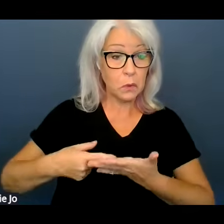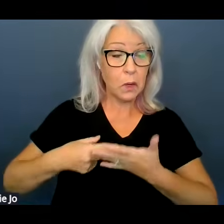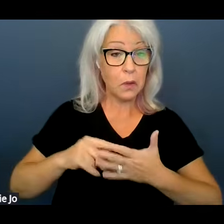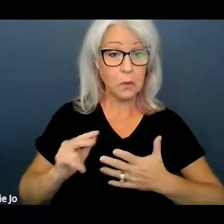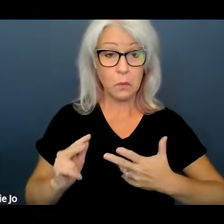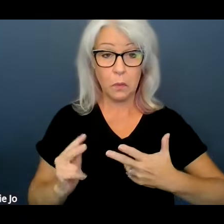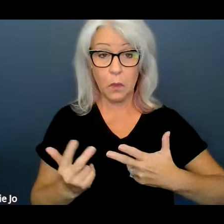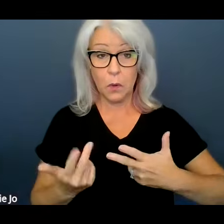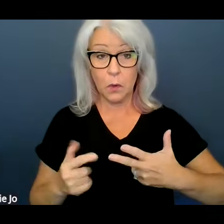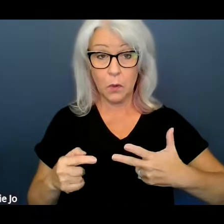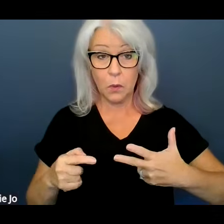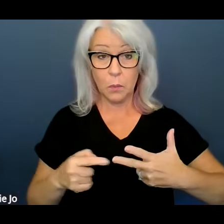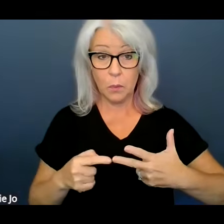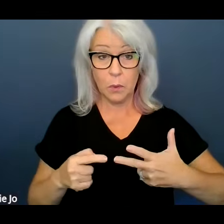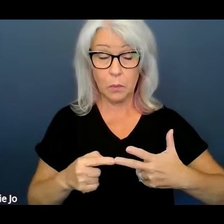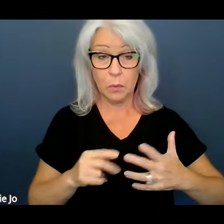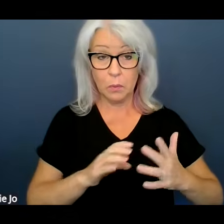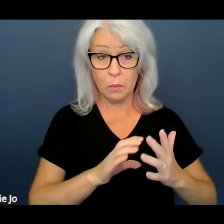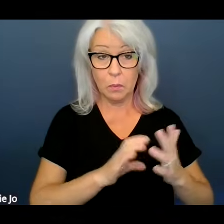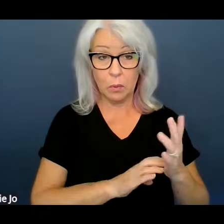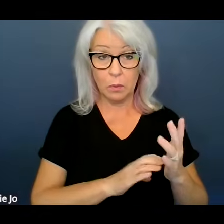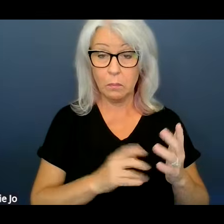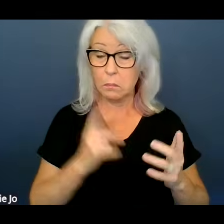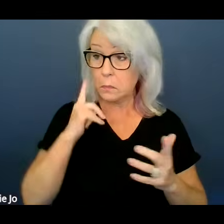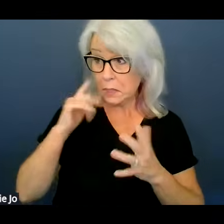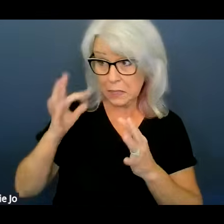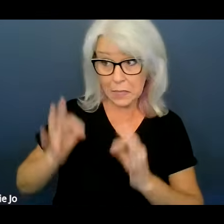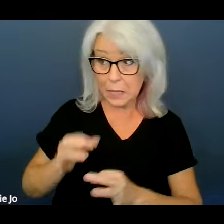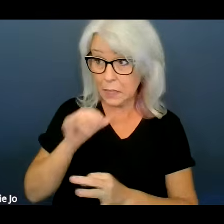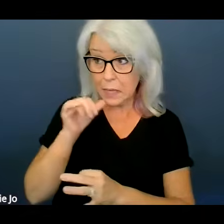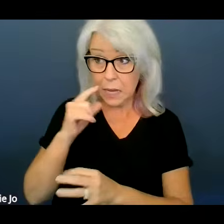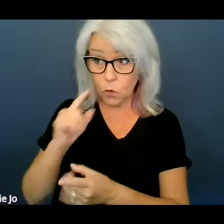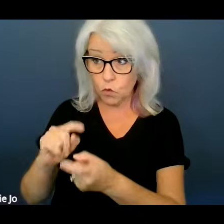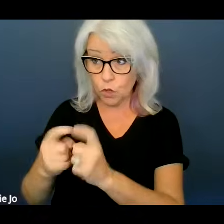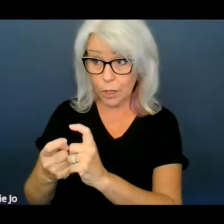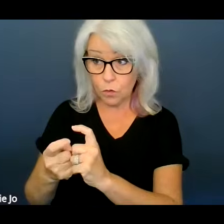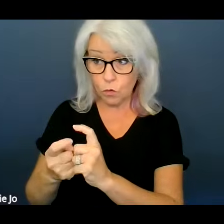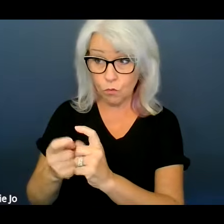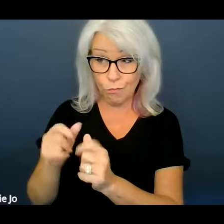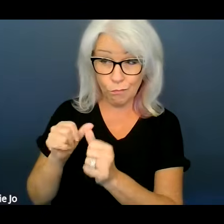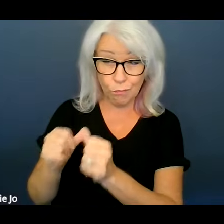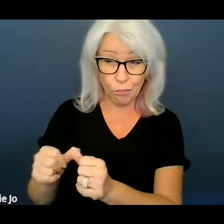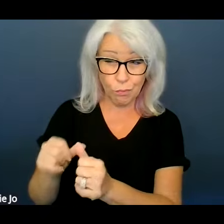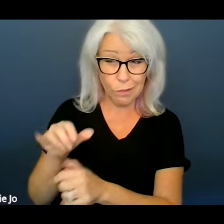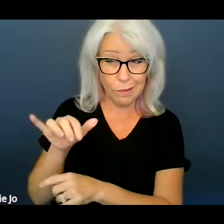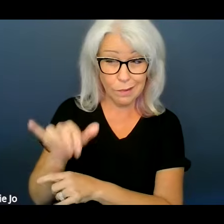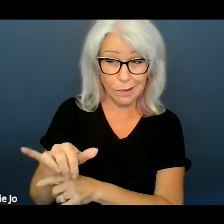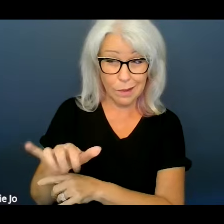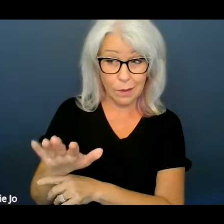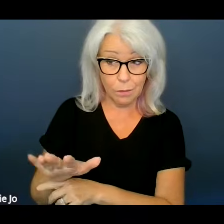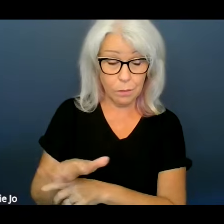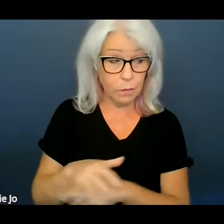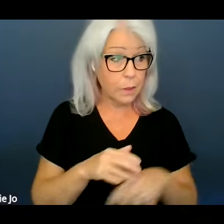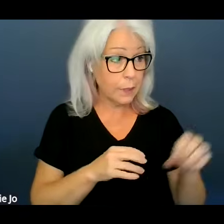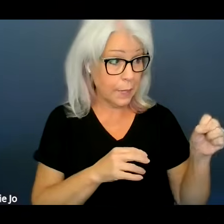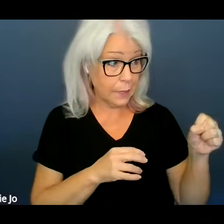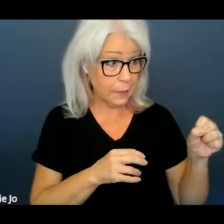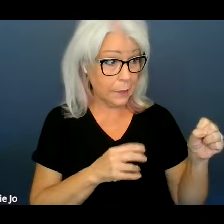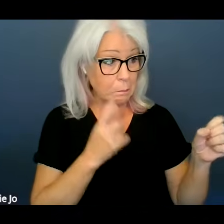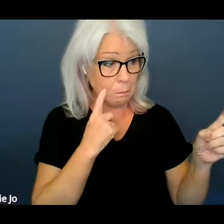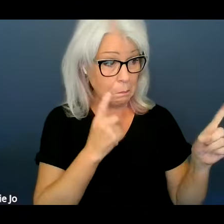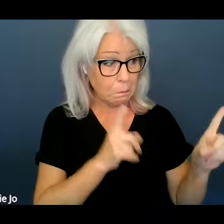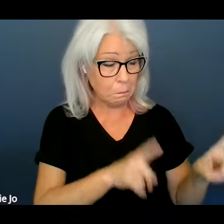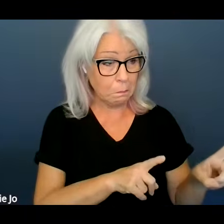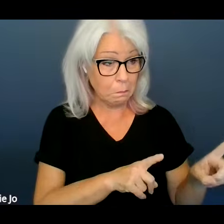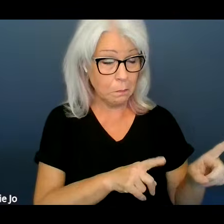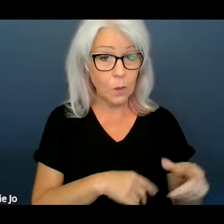and we decided not to leave change it, I did, to keep it the way it was. right? Yes. Yeah, Yeah, so